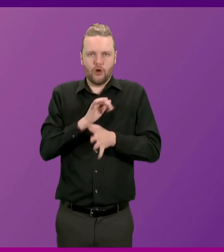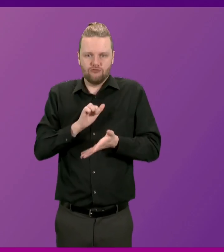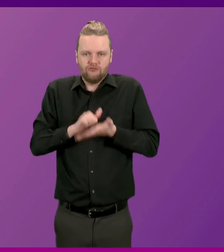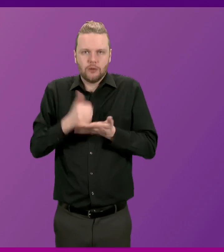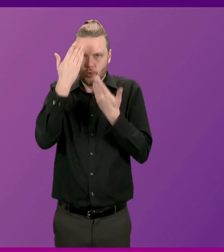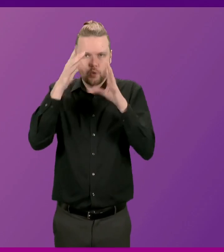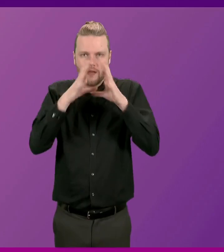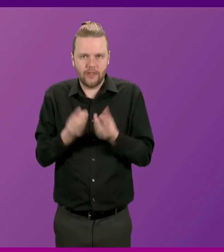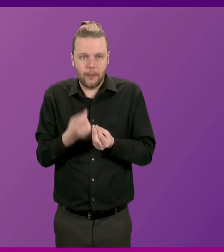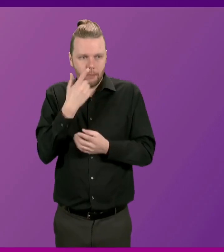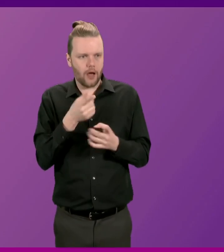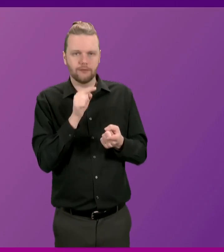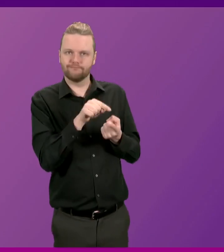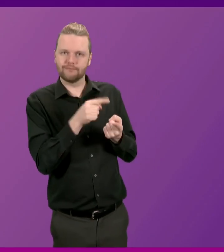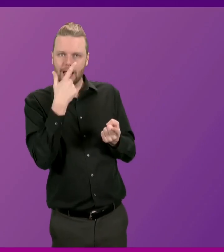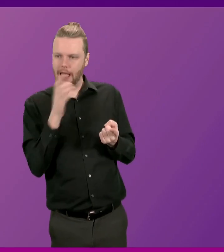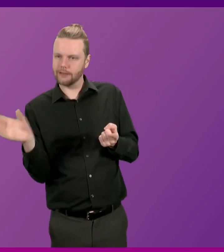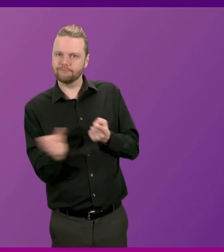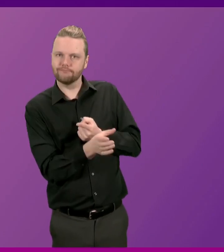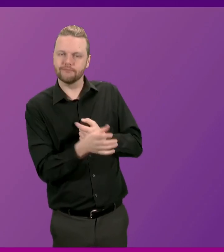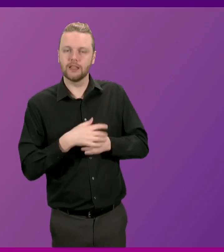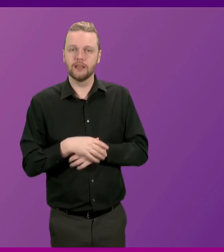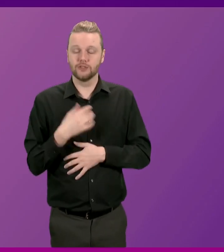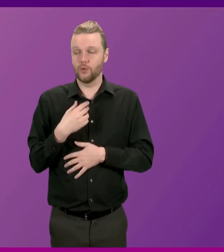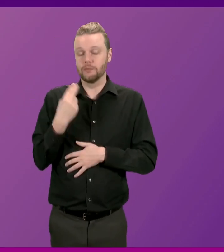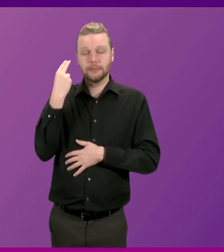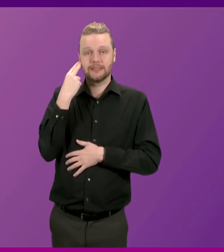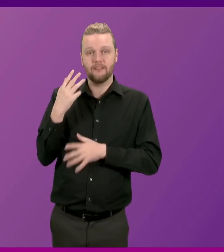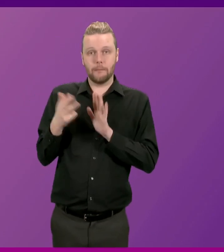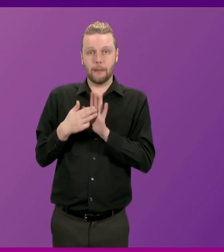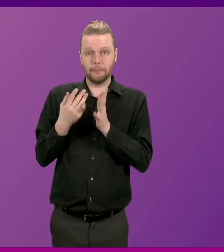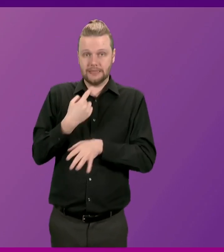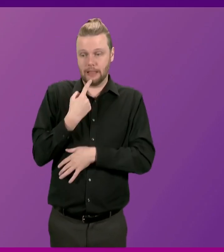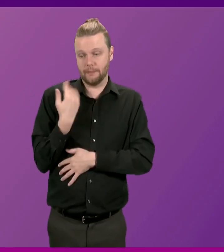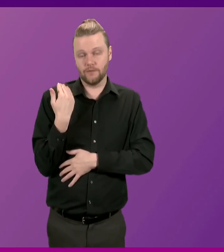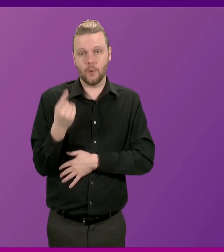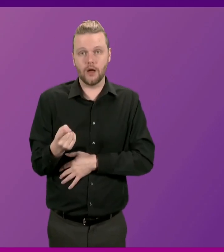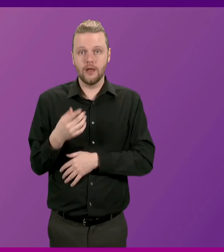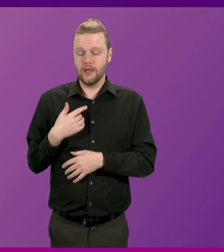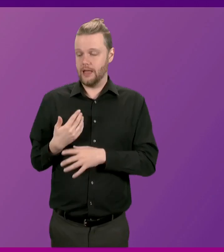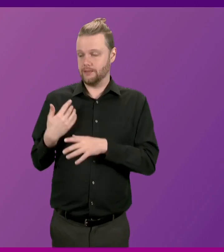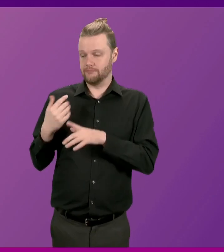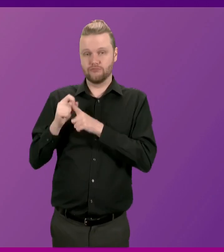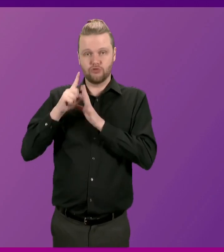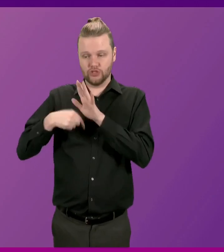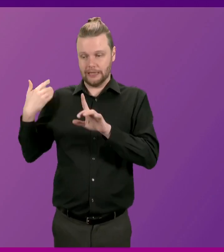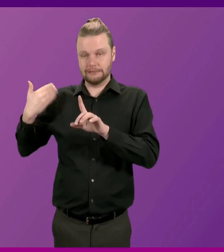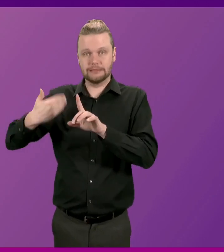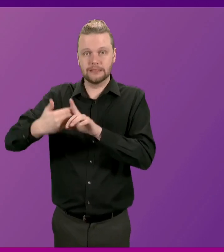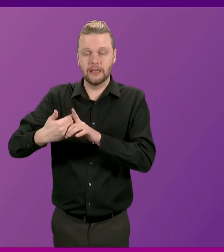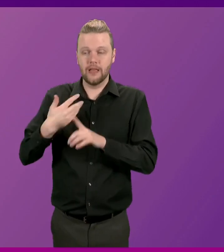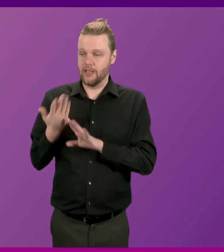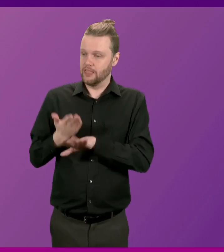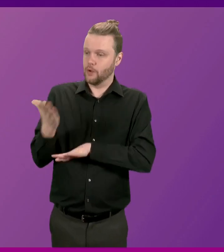think that's one of the gaps that we're seeing at the moment, is from what the deaf mothers told us and what deaf women have told us in our previous projects, is that they go